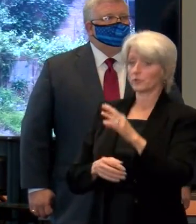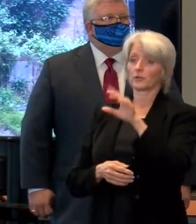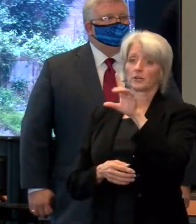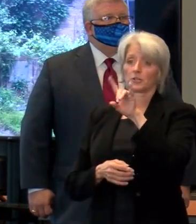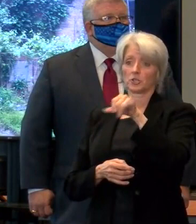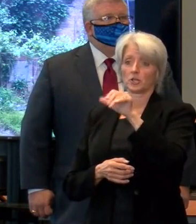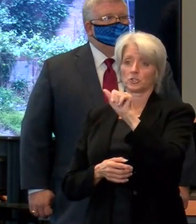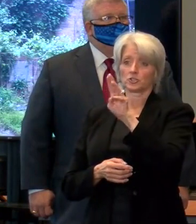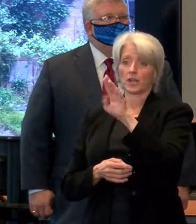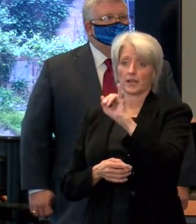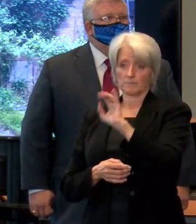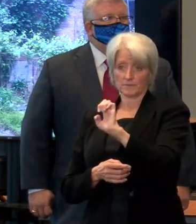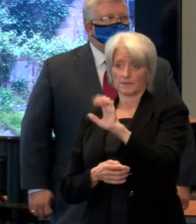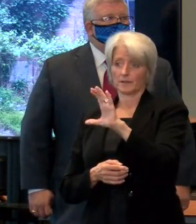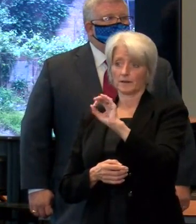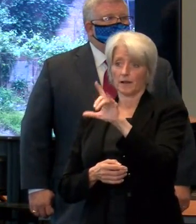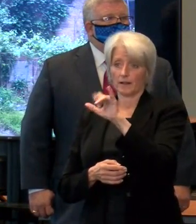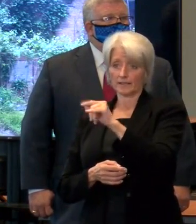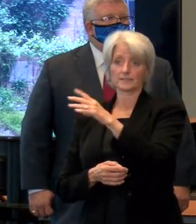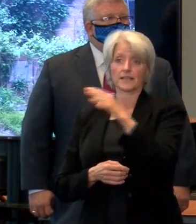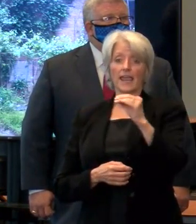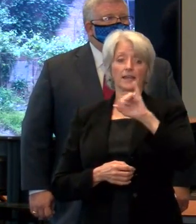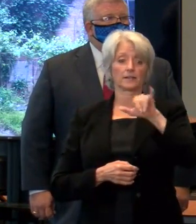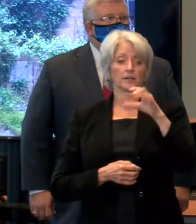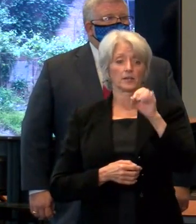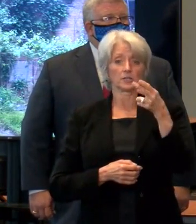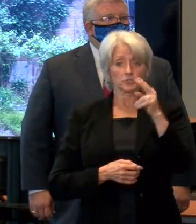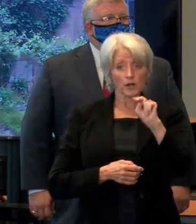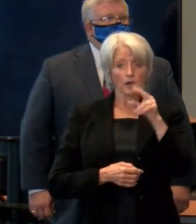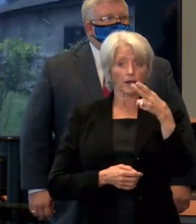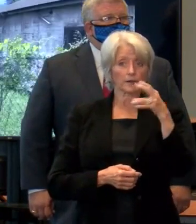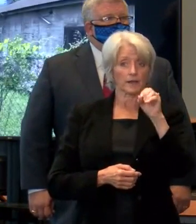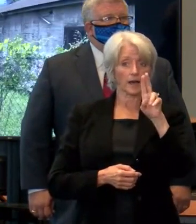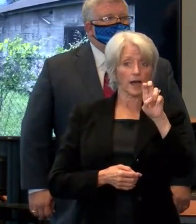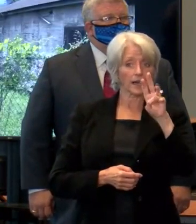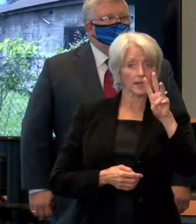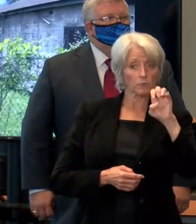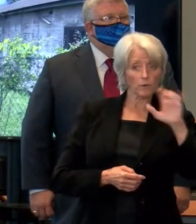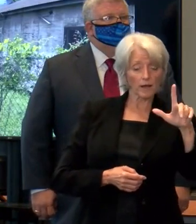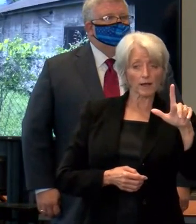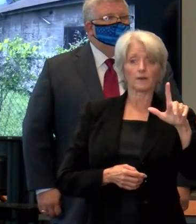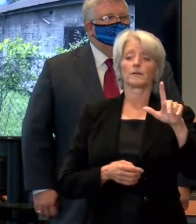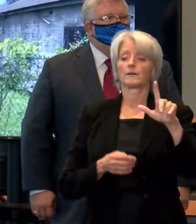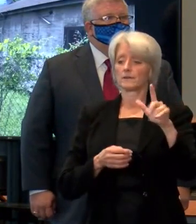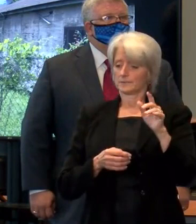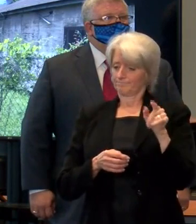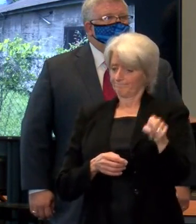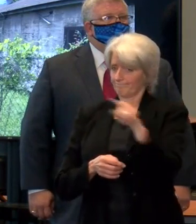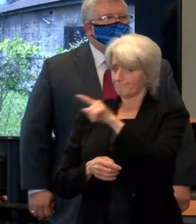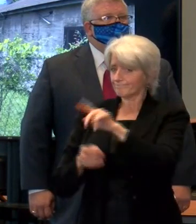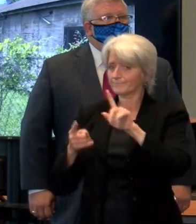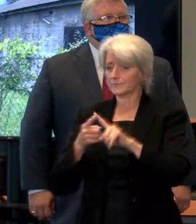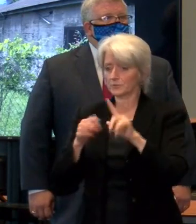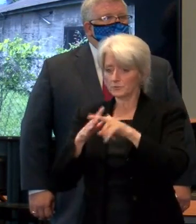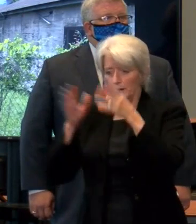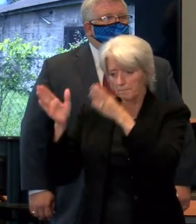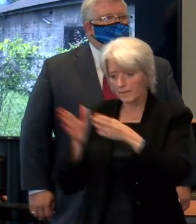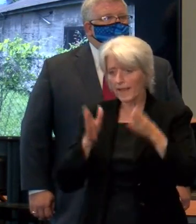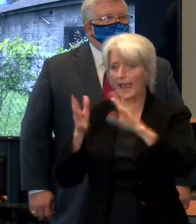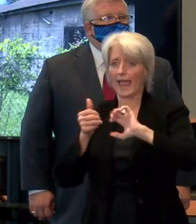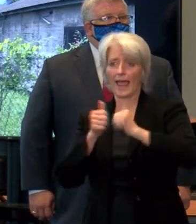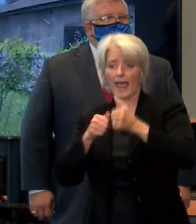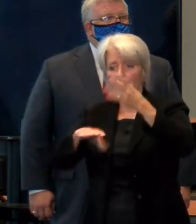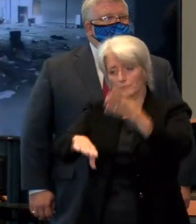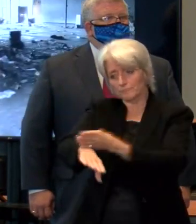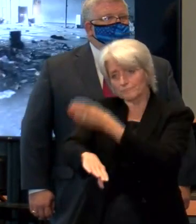our Director of Public Works, John Honeywell, on intentional efforts within the Asher Avenue area, as well as, and